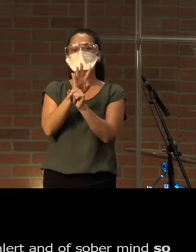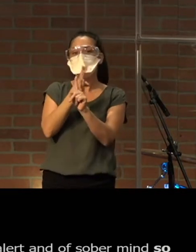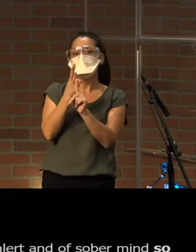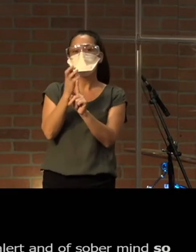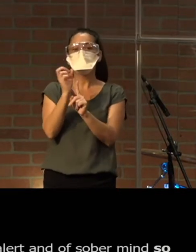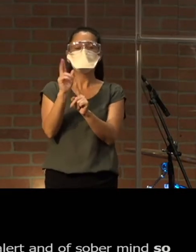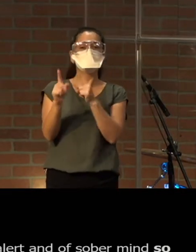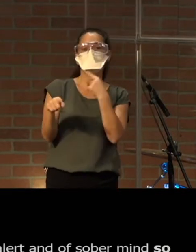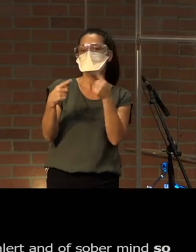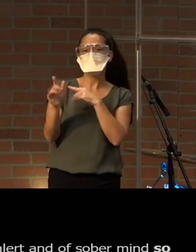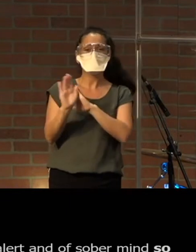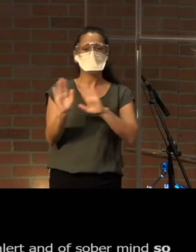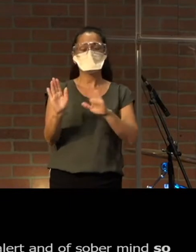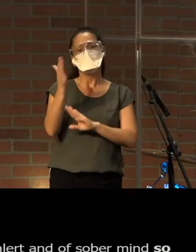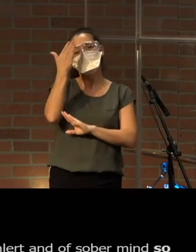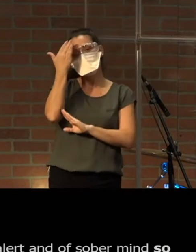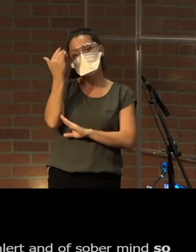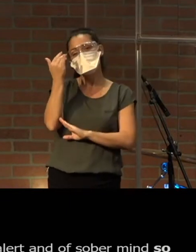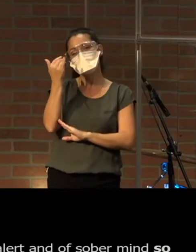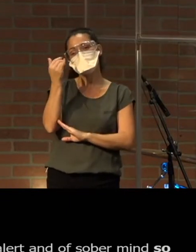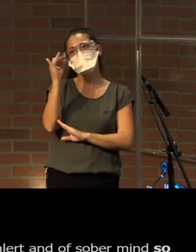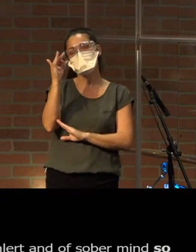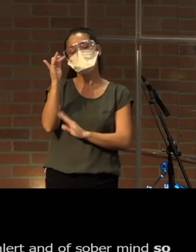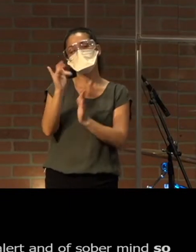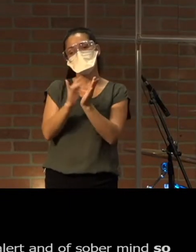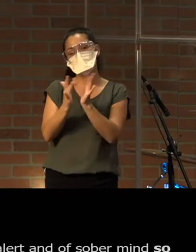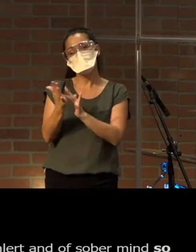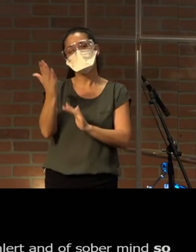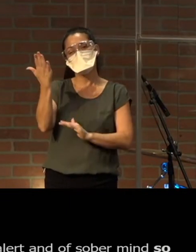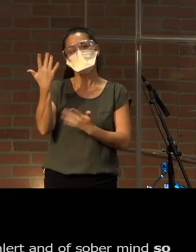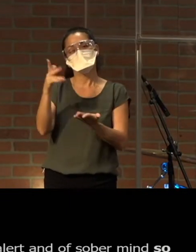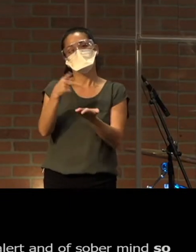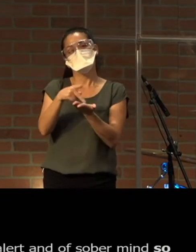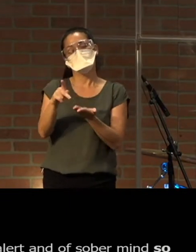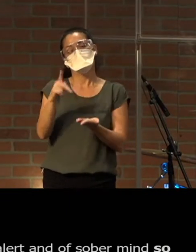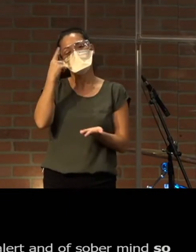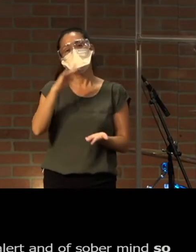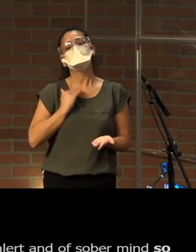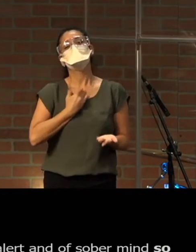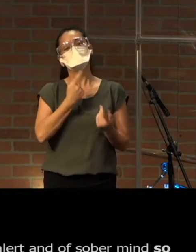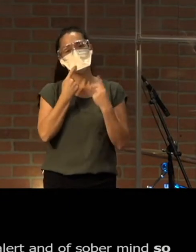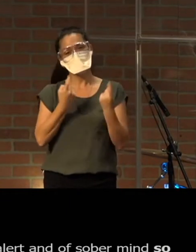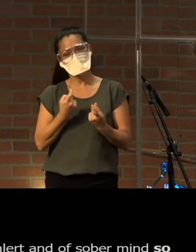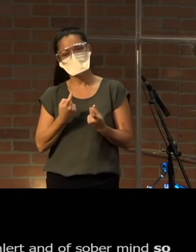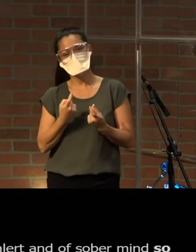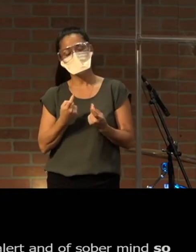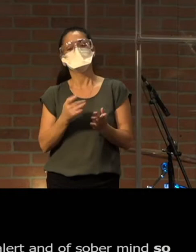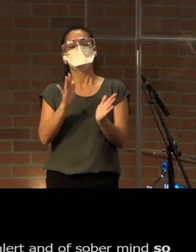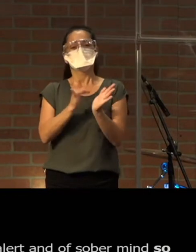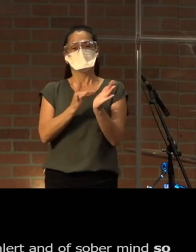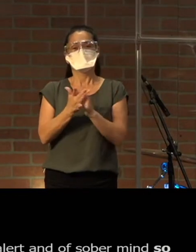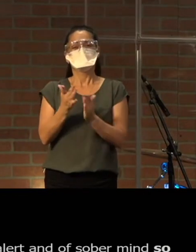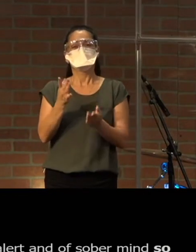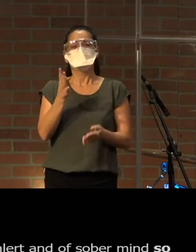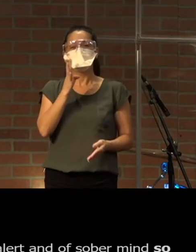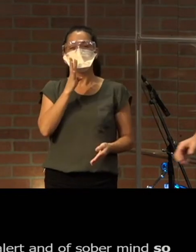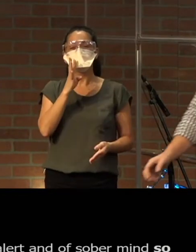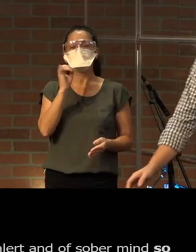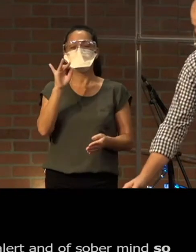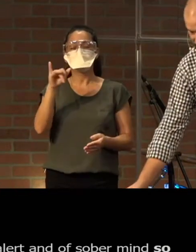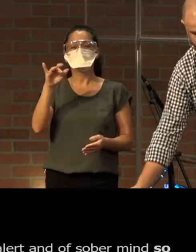argument, but because a spotless lamb paid our ransom. Jesus speaks of this